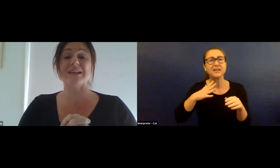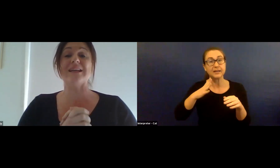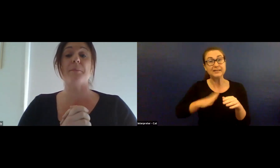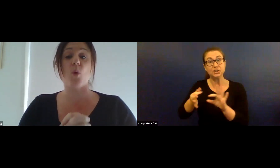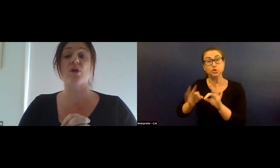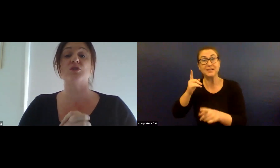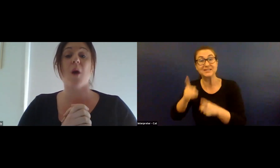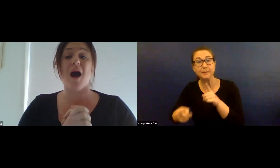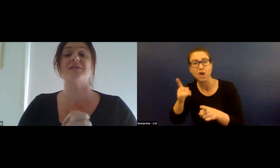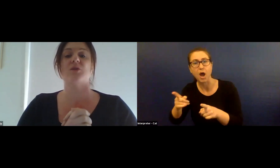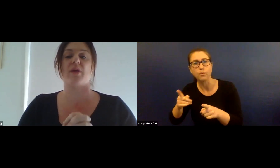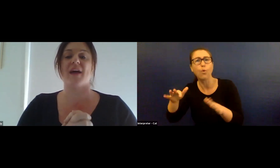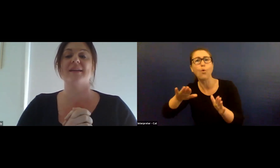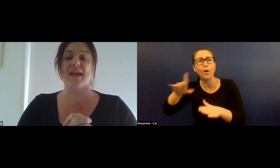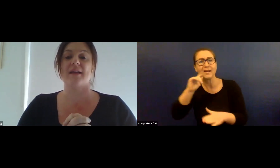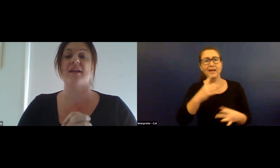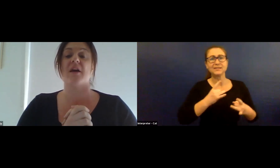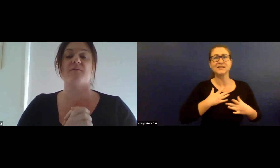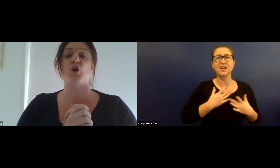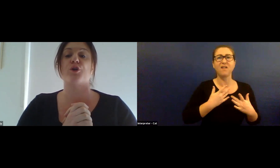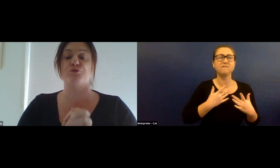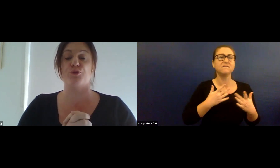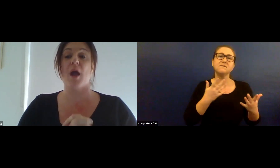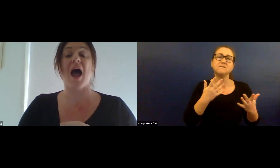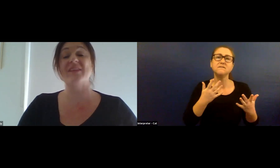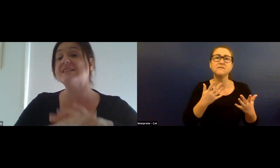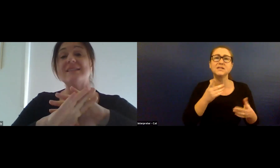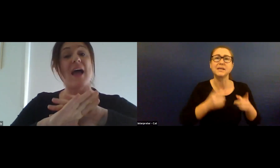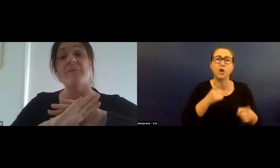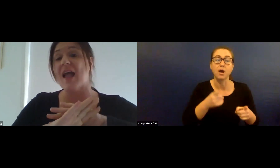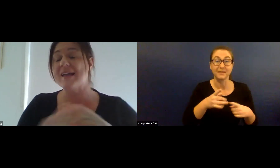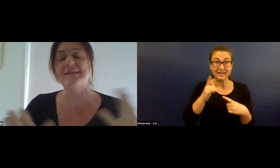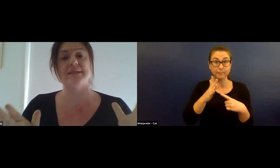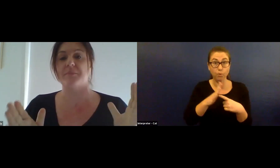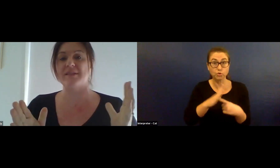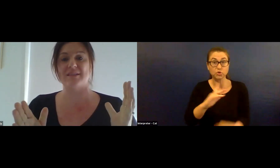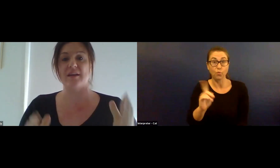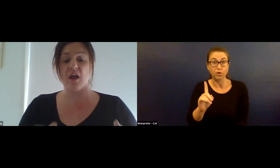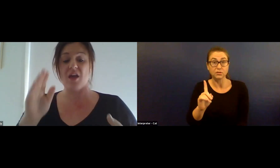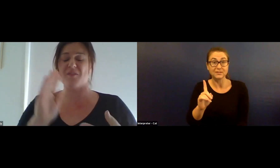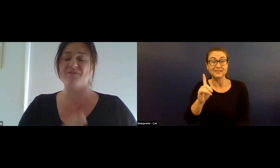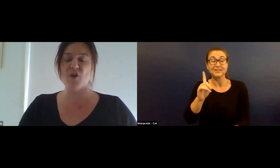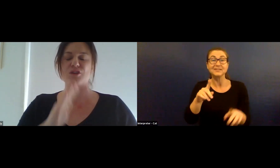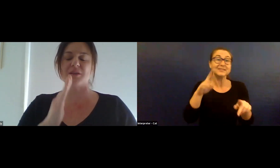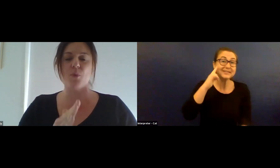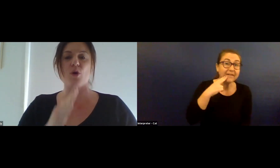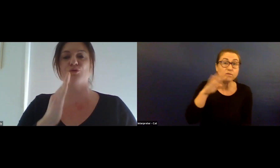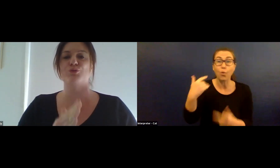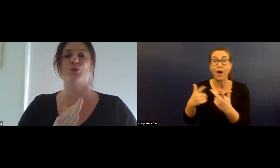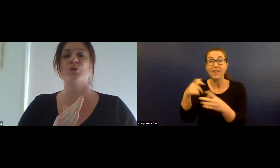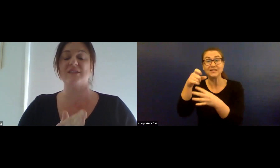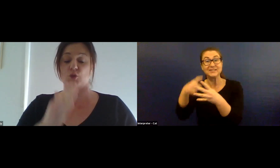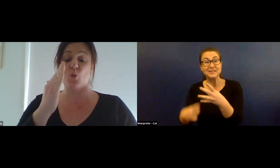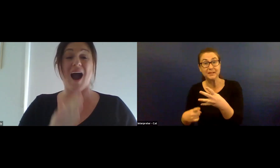it's really important to ask what they need, then follow through. And this is the same for any disability. The first